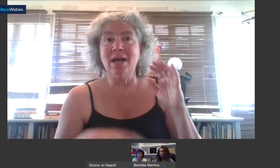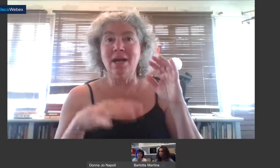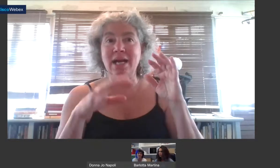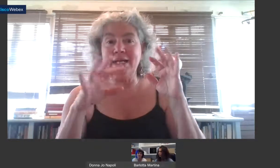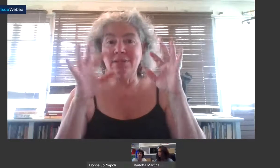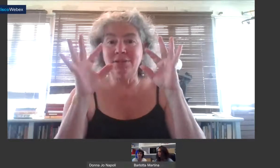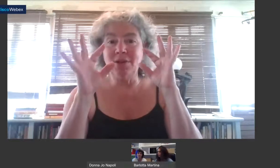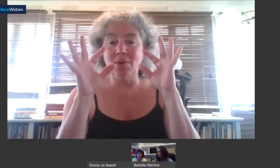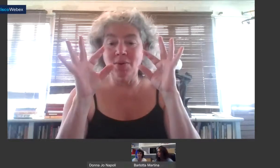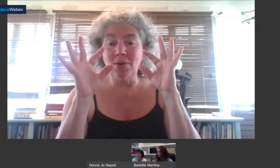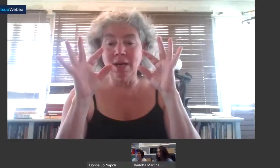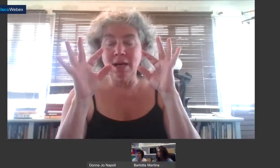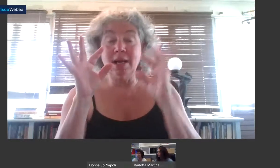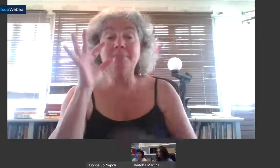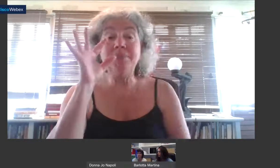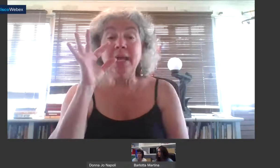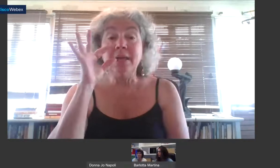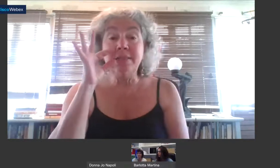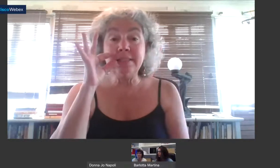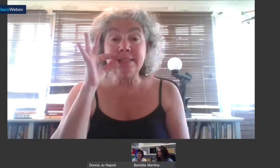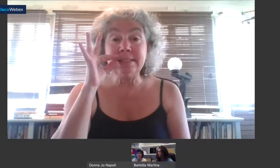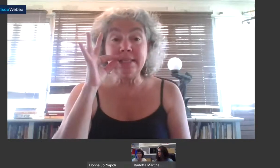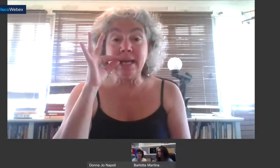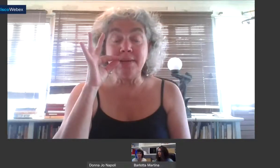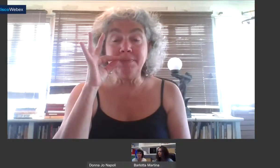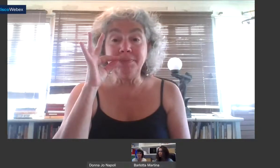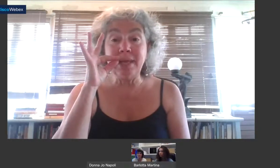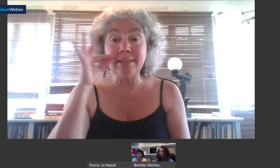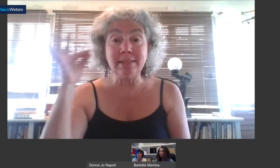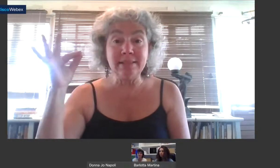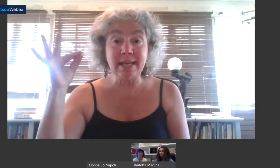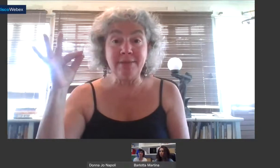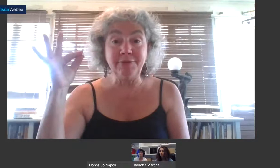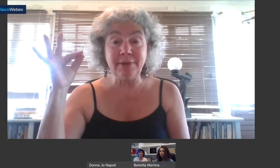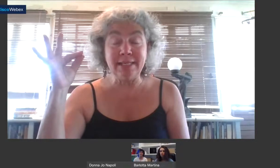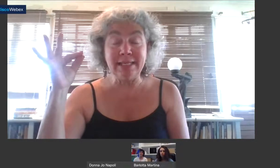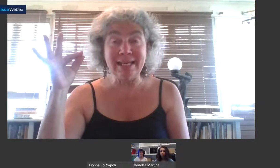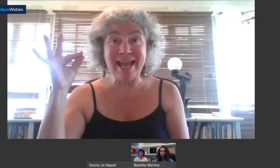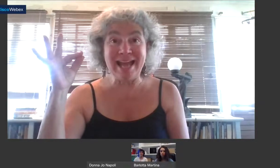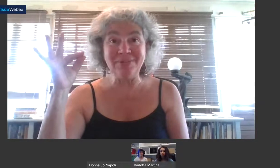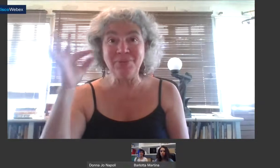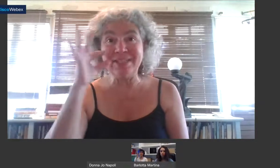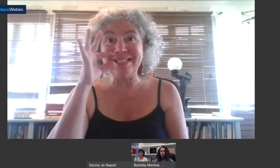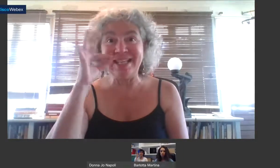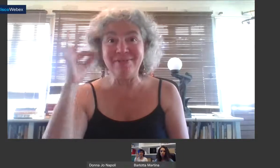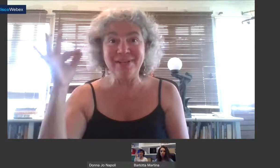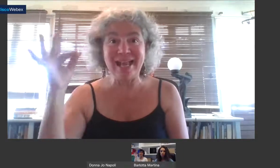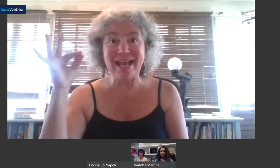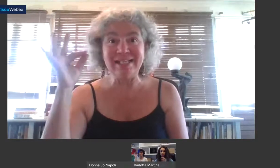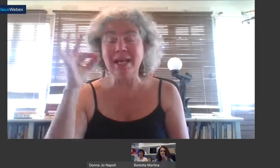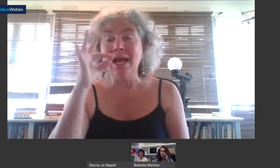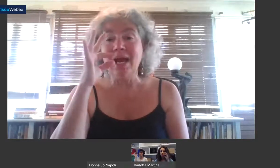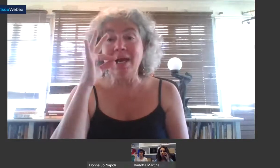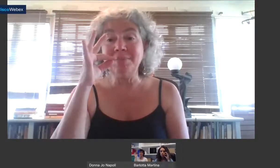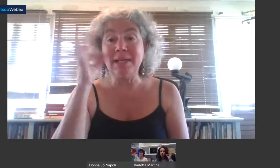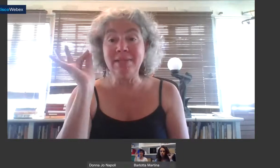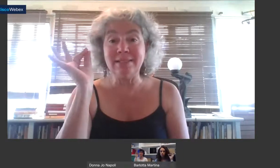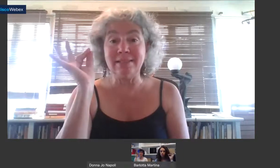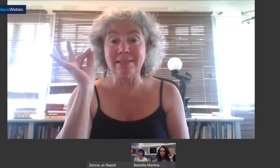All right. So this is the sign for cat, one sign for cat. And this is a sign